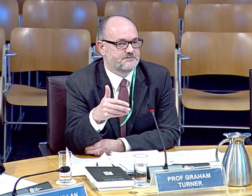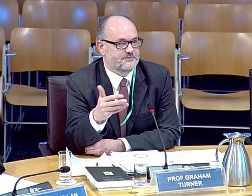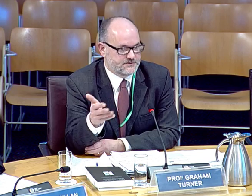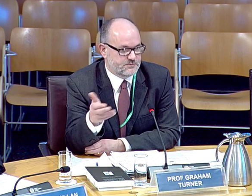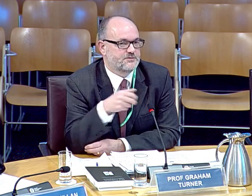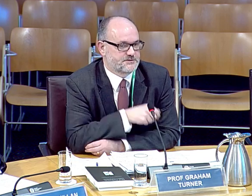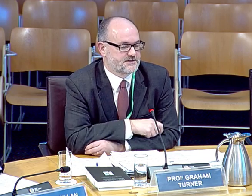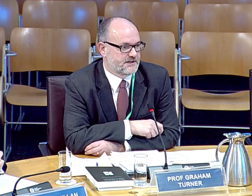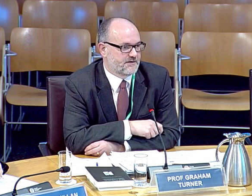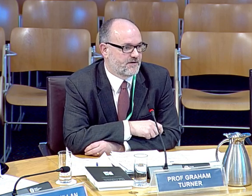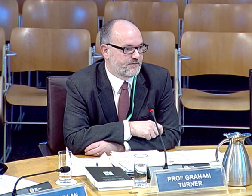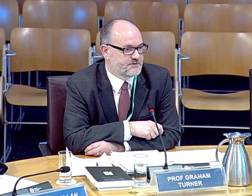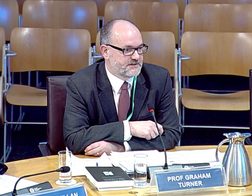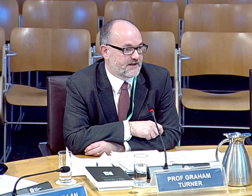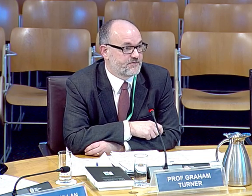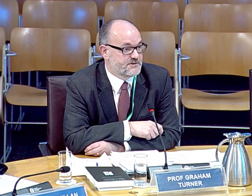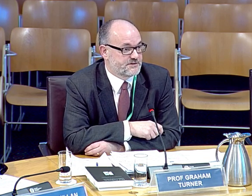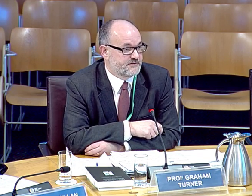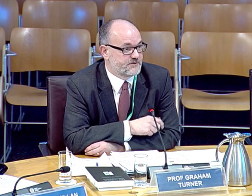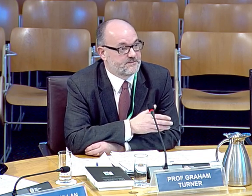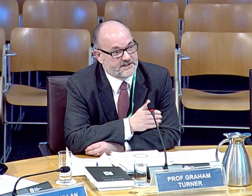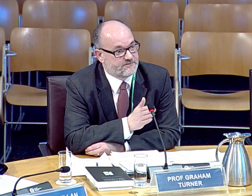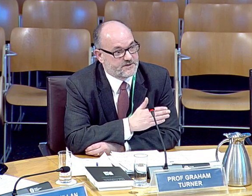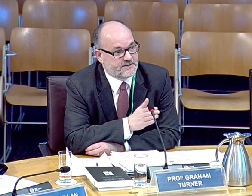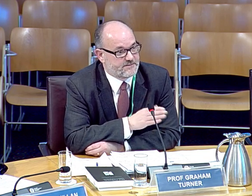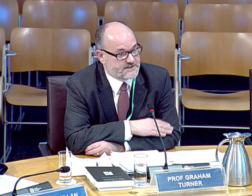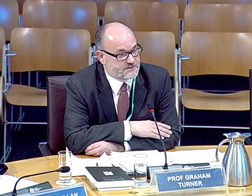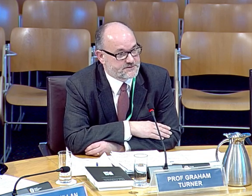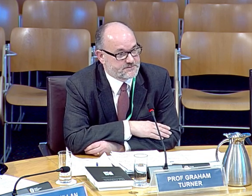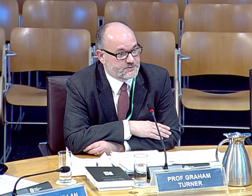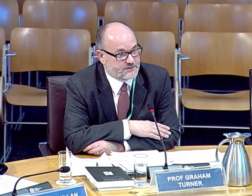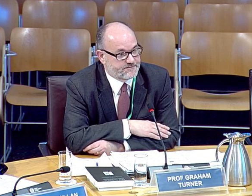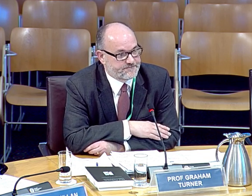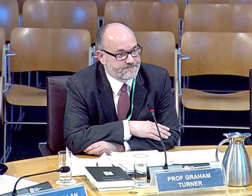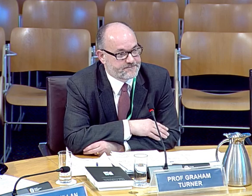build towards putting that provision firmly in place across the board.